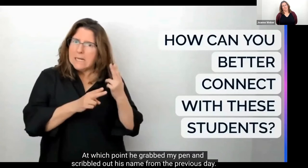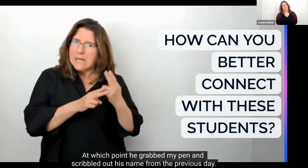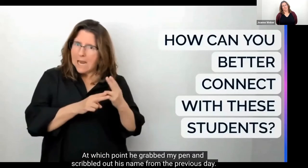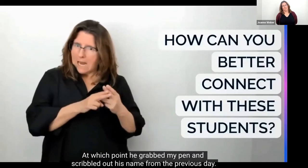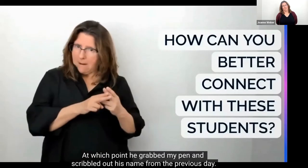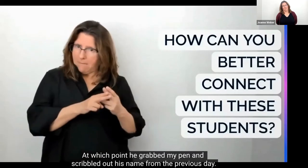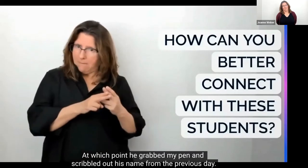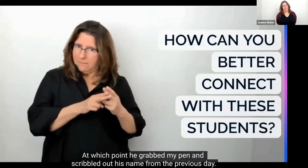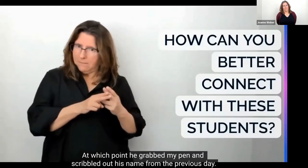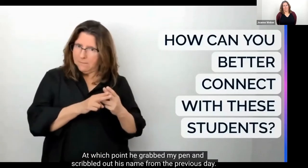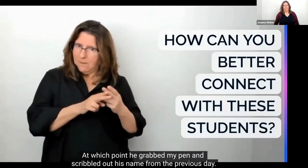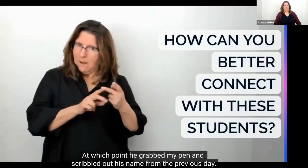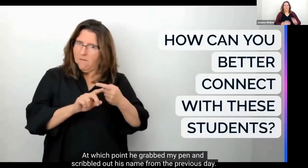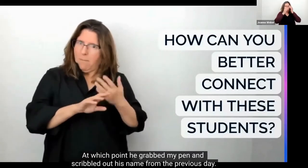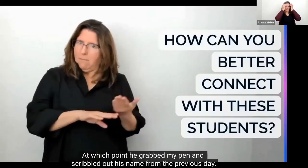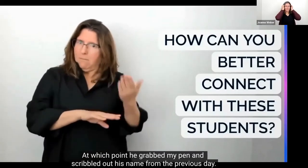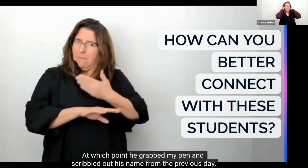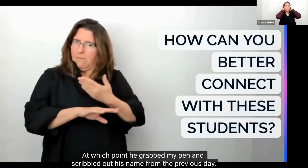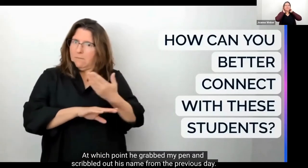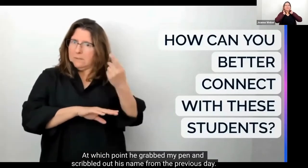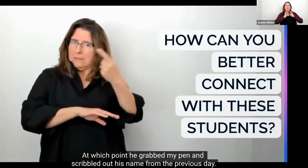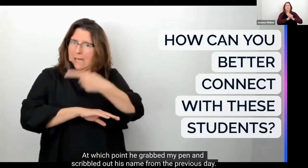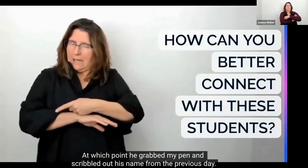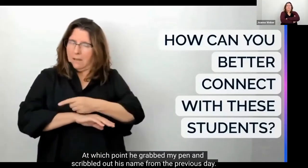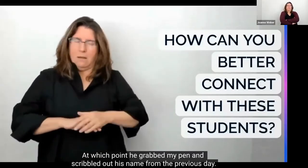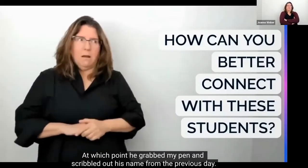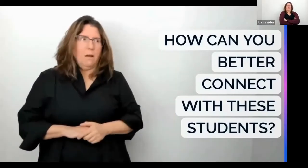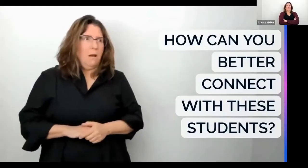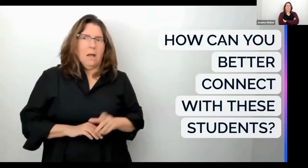scribbled out his name from the previous day.